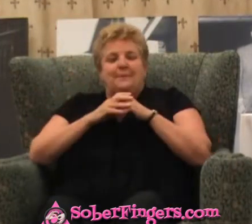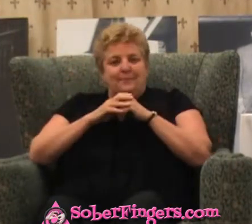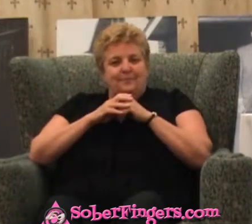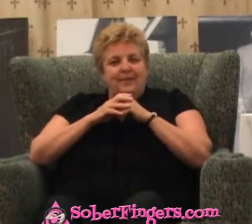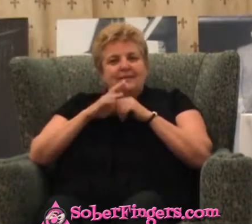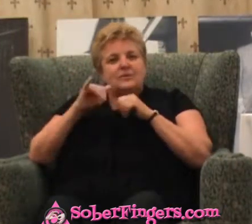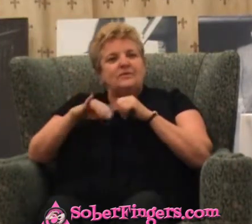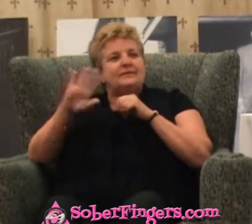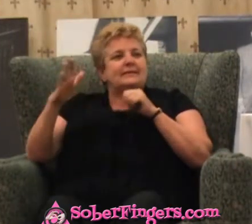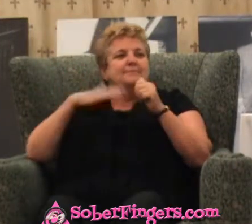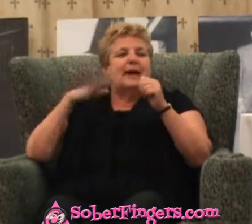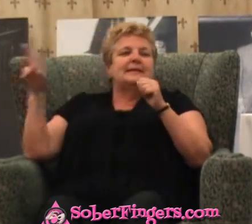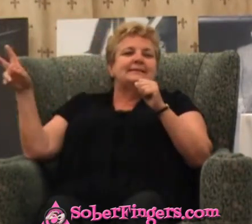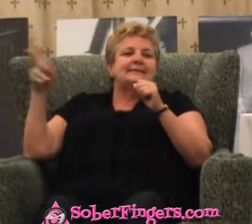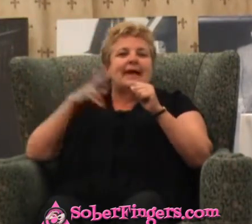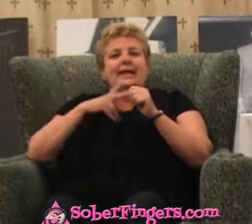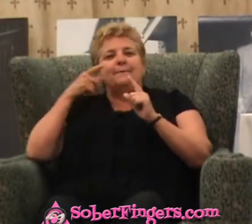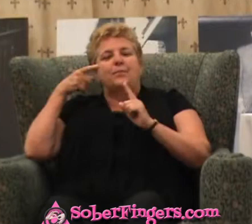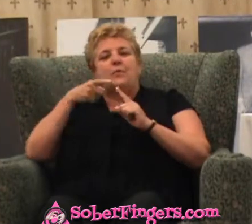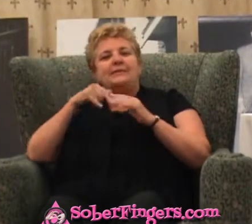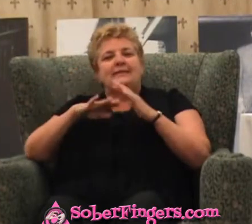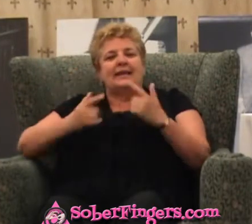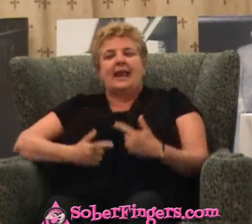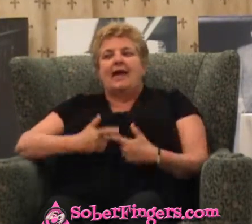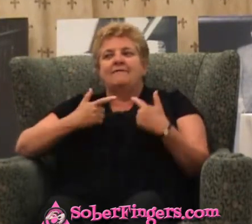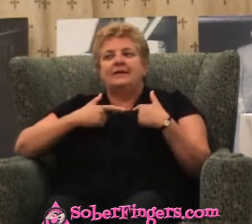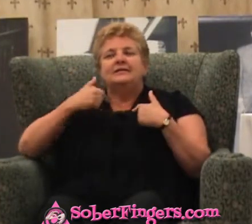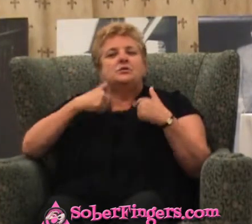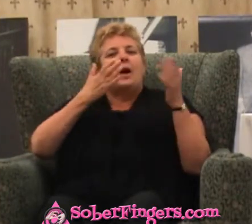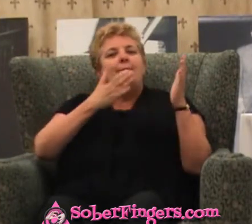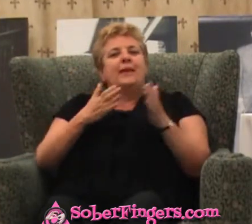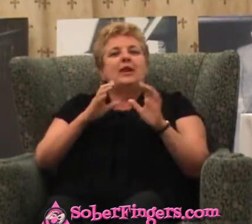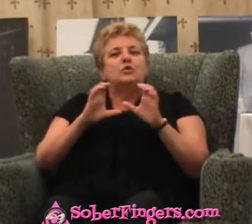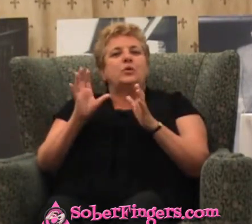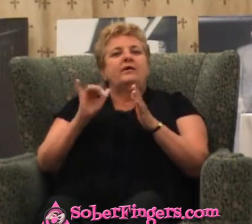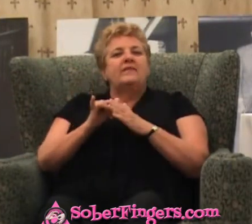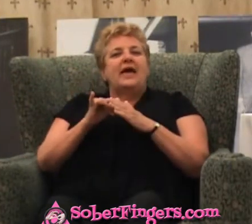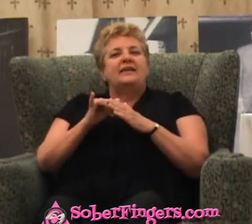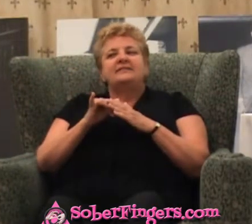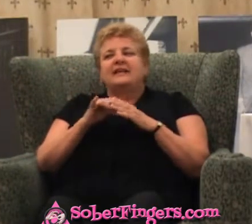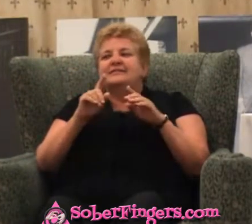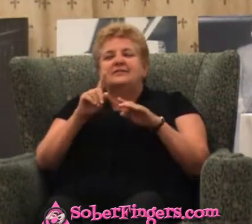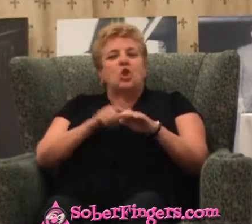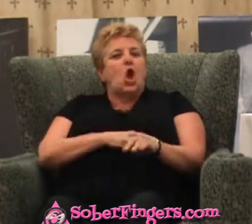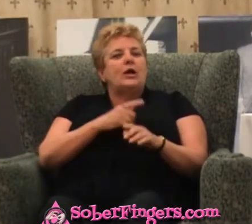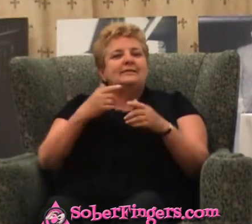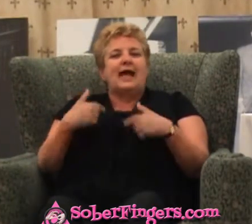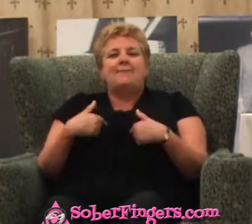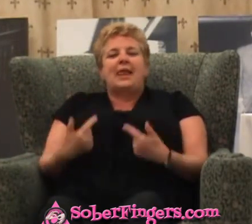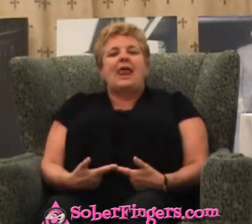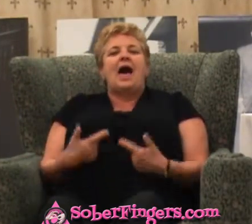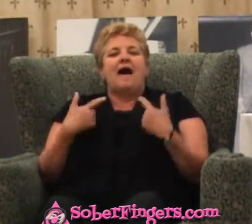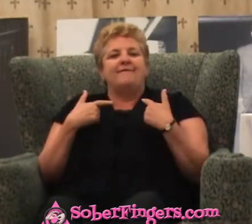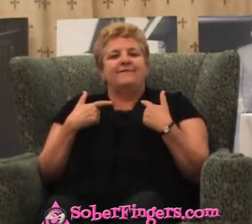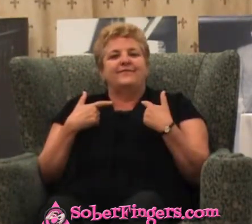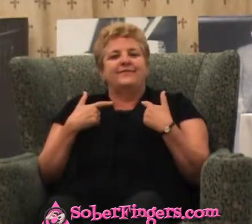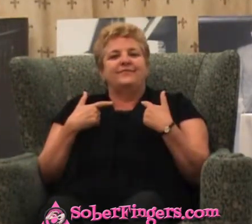second purpose in life, and I plan on doing that as long as I'm alive, you know, to take care of those Maasai children on God's